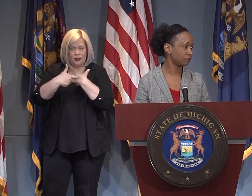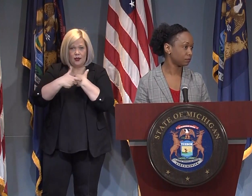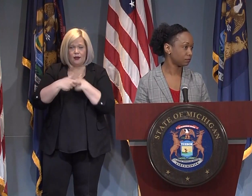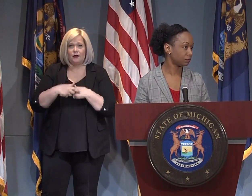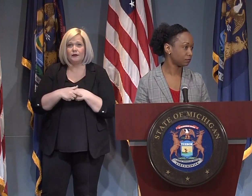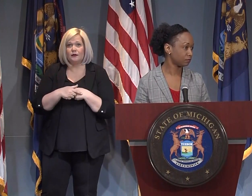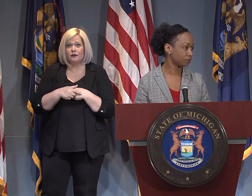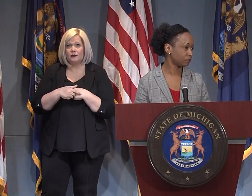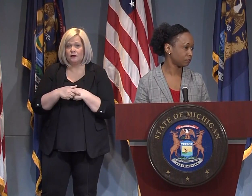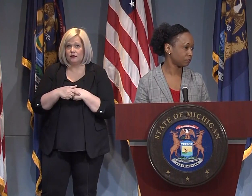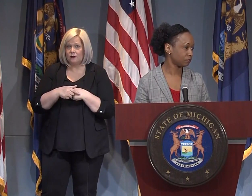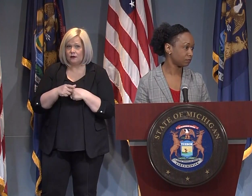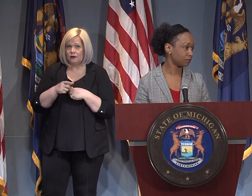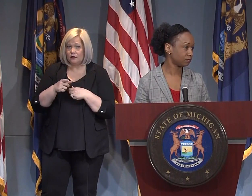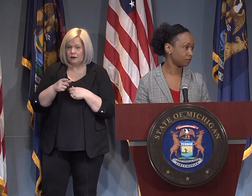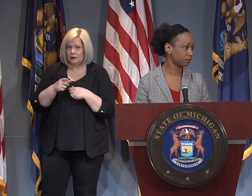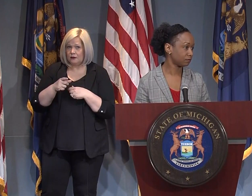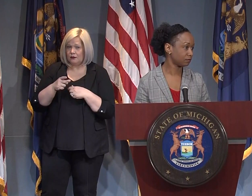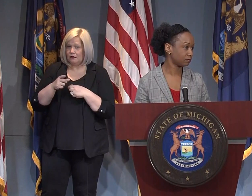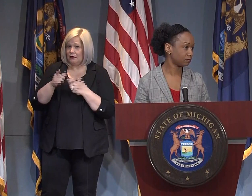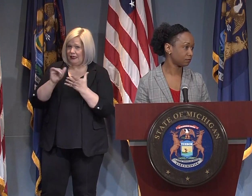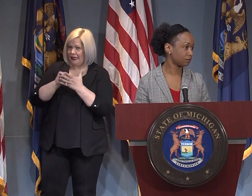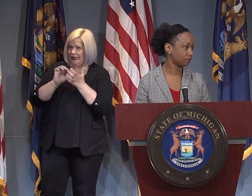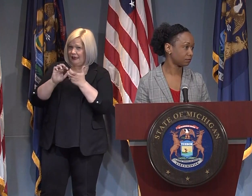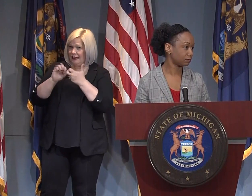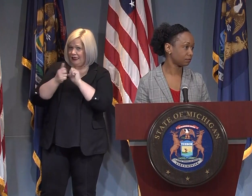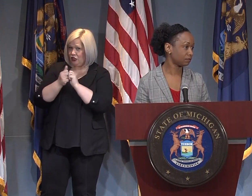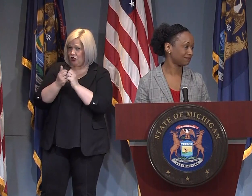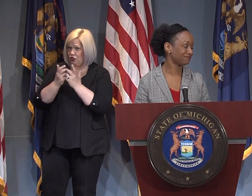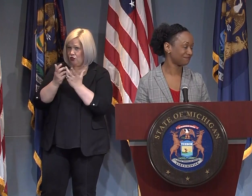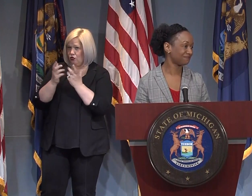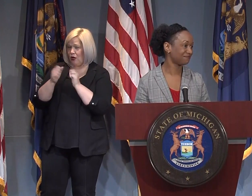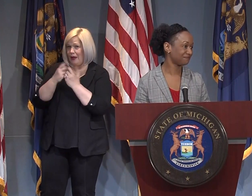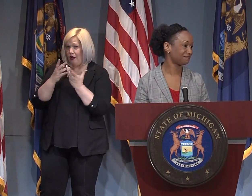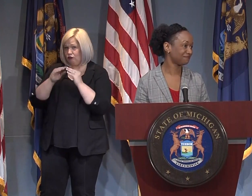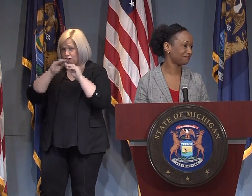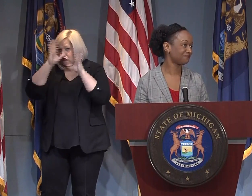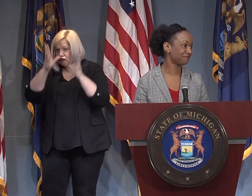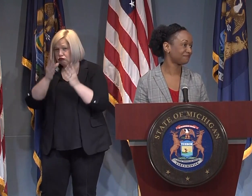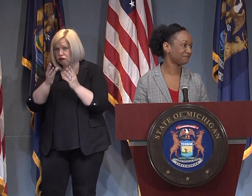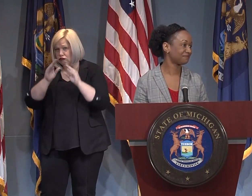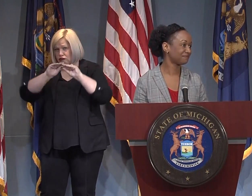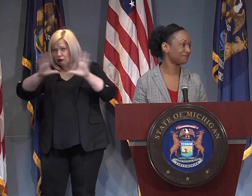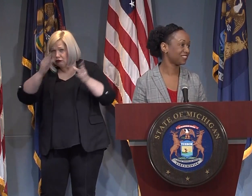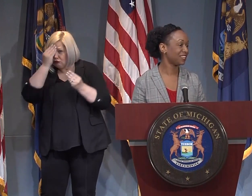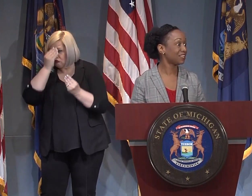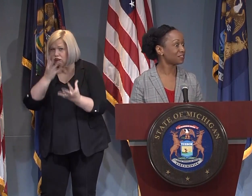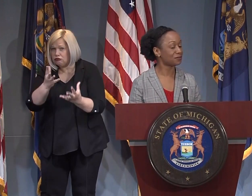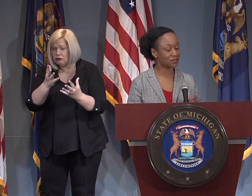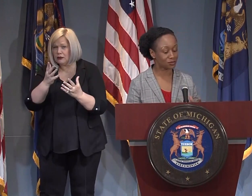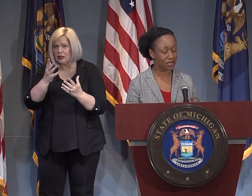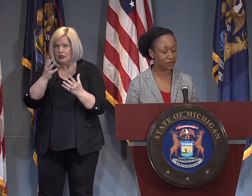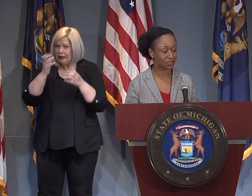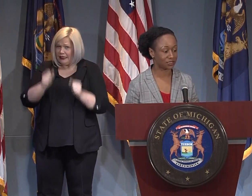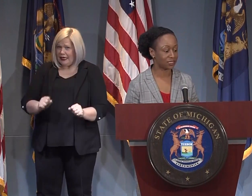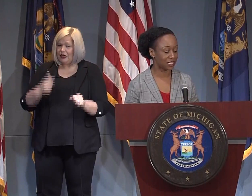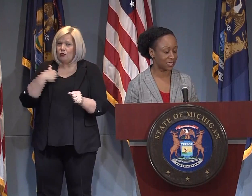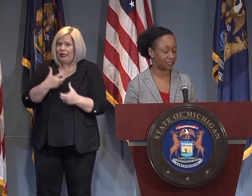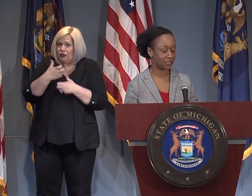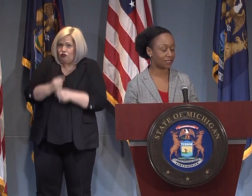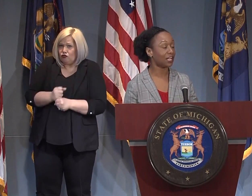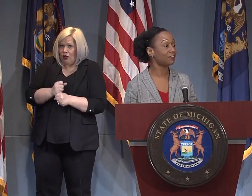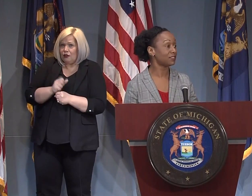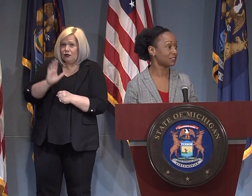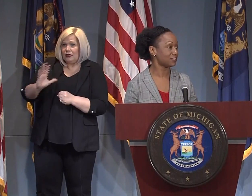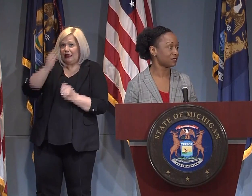When is that a transparency issue? Can people trust the information that the state is putting out each day? So, great question.